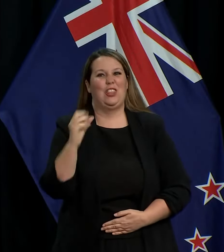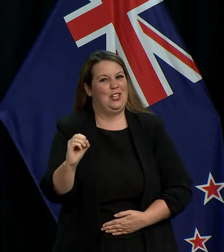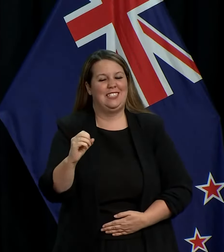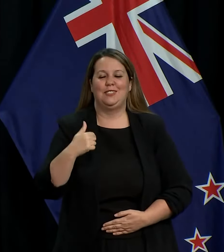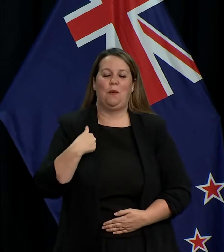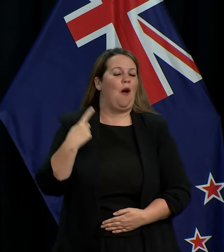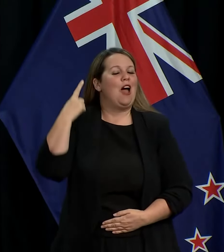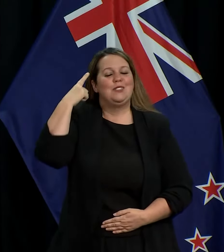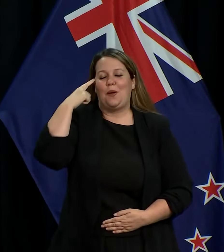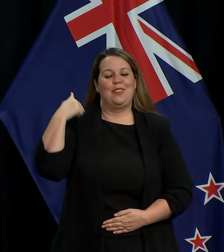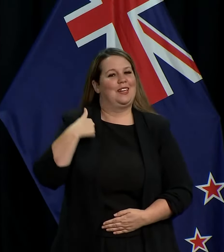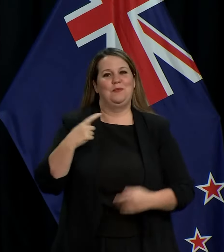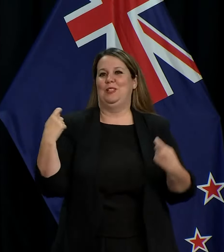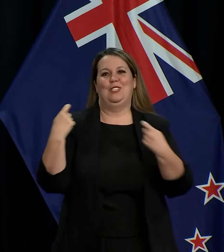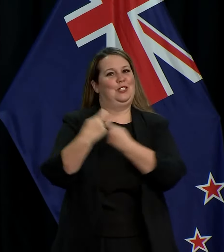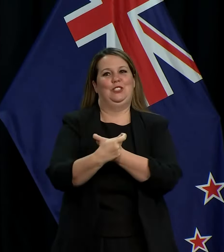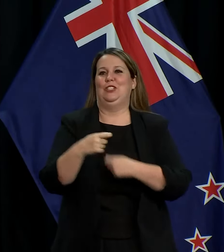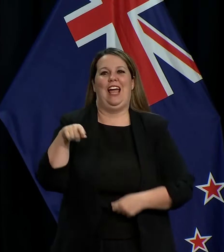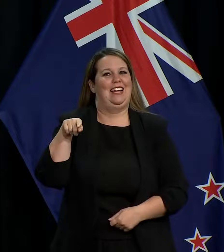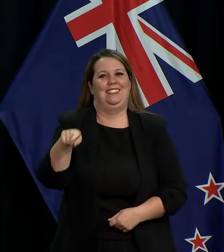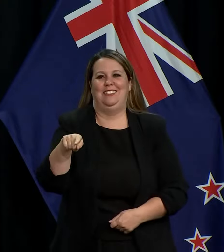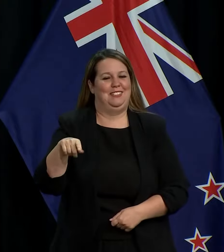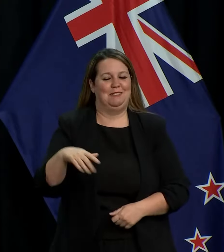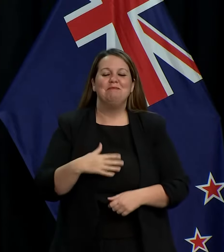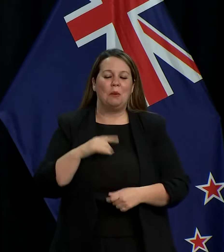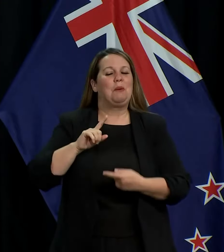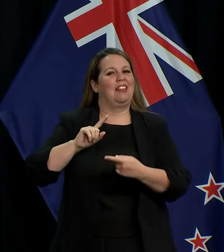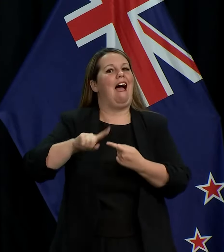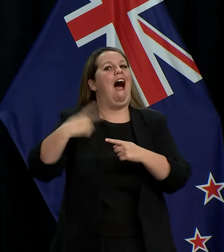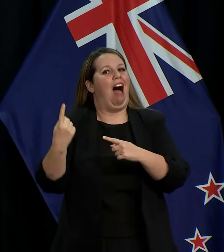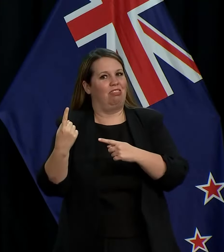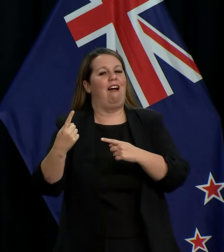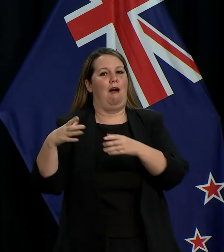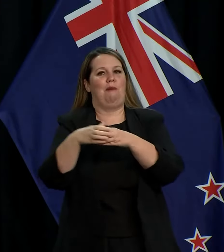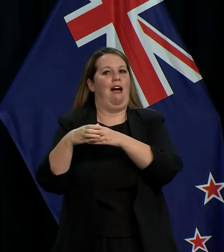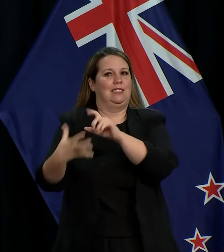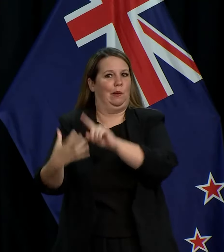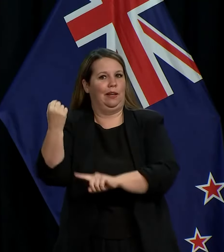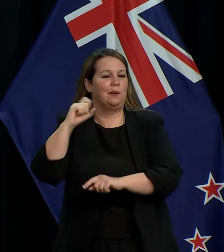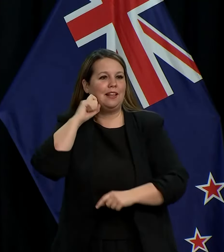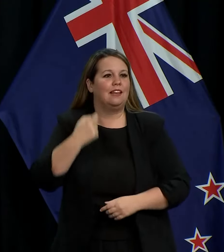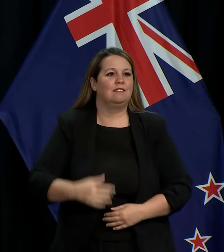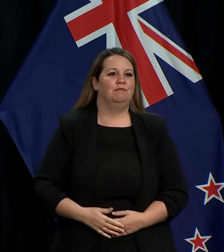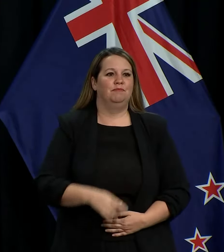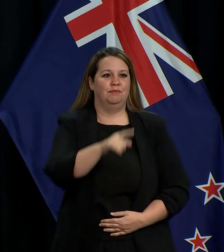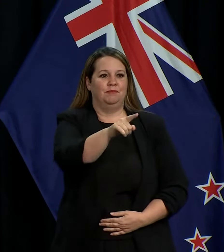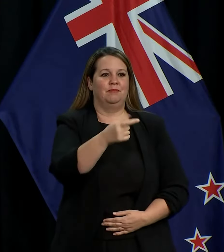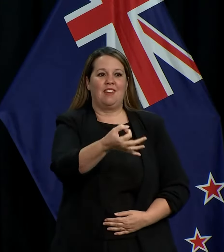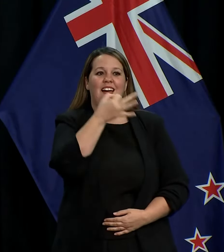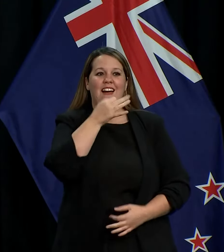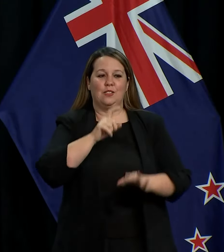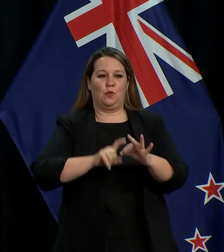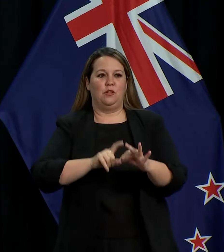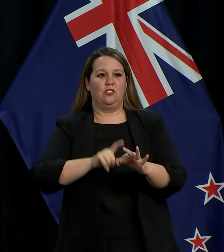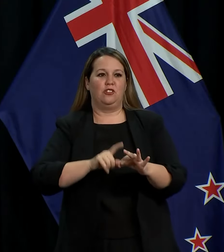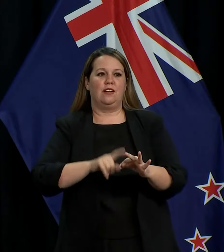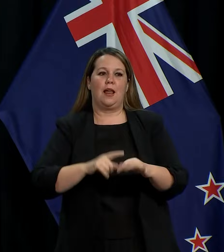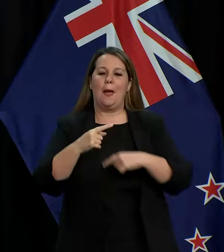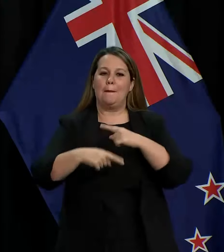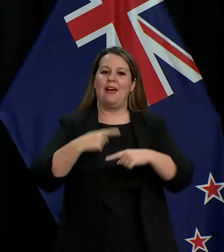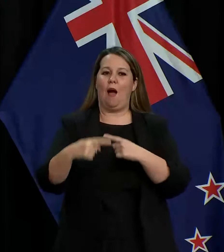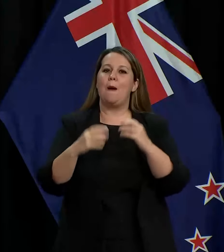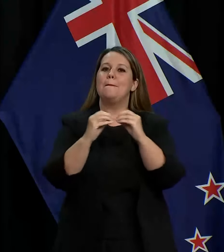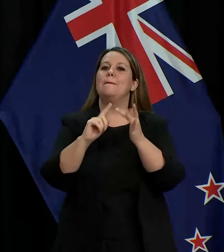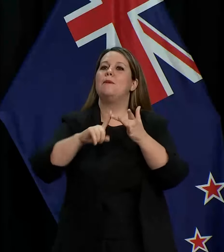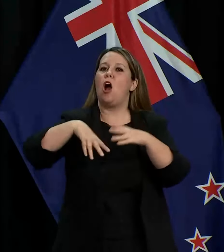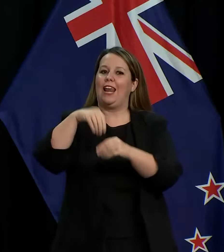fairly strong record in one direction. Does the current COVID situation weigh into the decision on a date for the by-election?